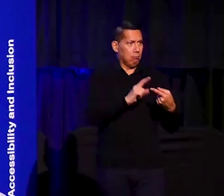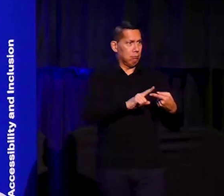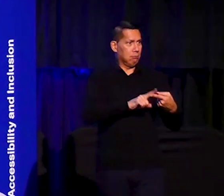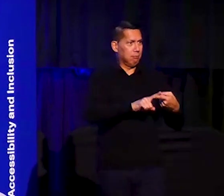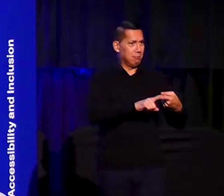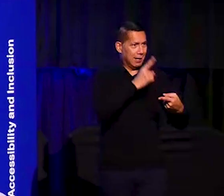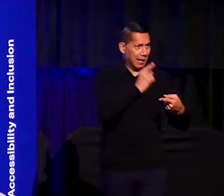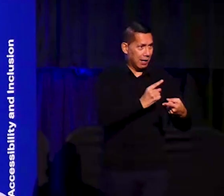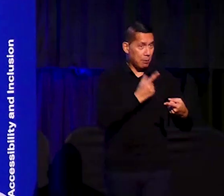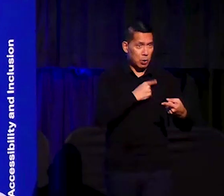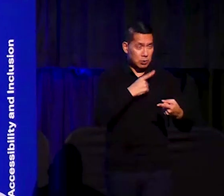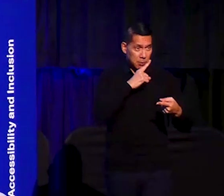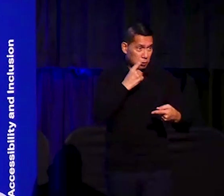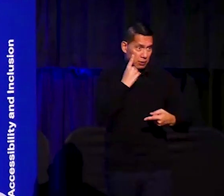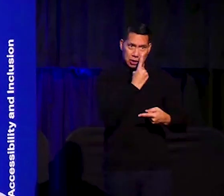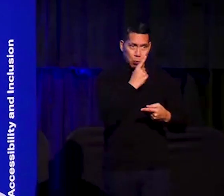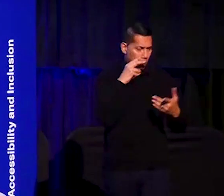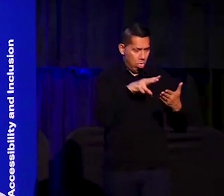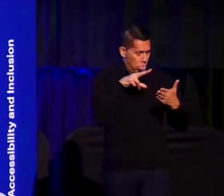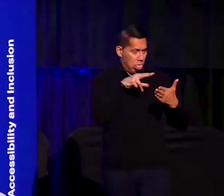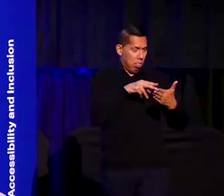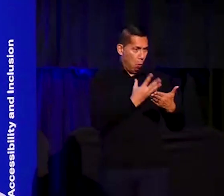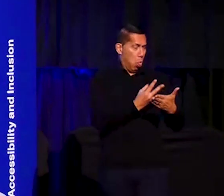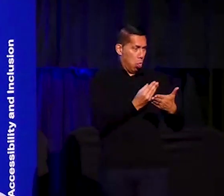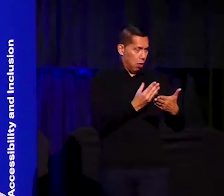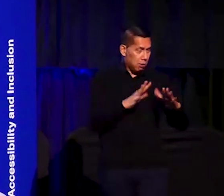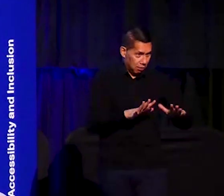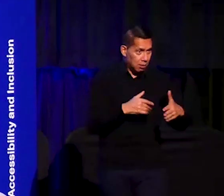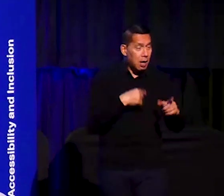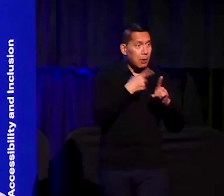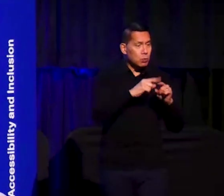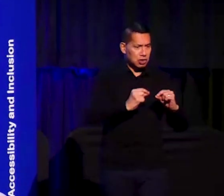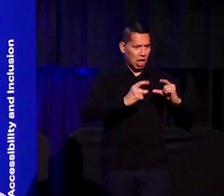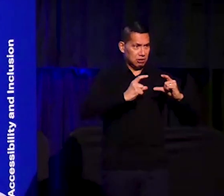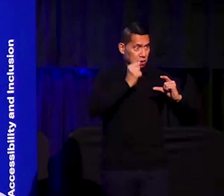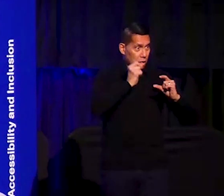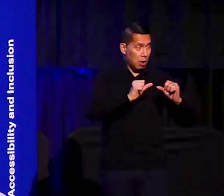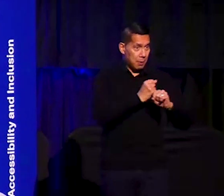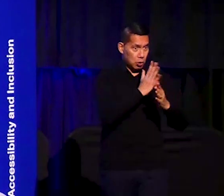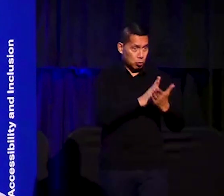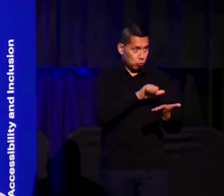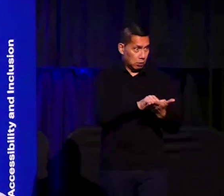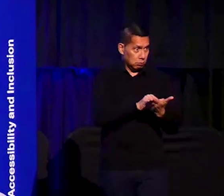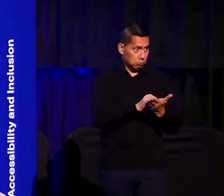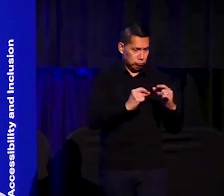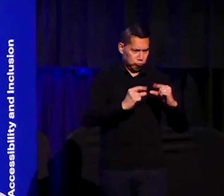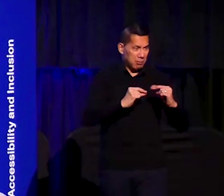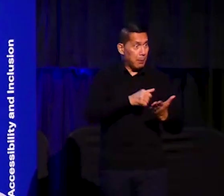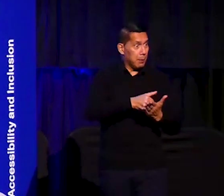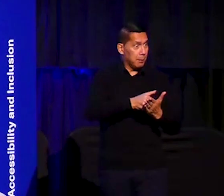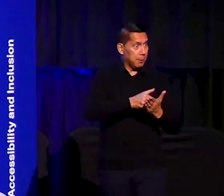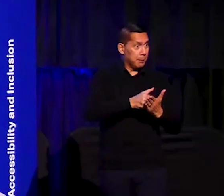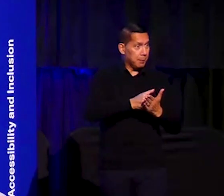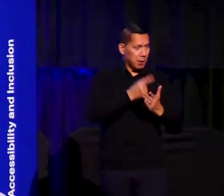and situation might change it. There's a touch target size that we know to be about right as a minimum. You can just use